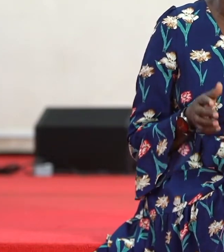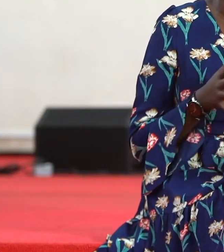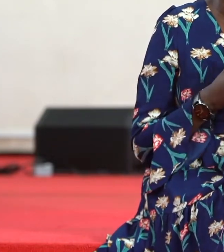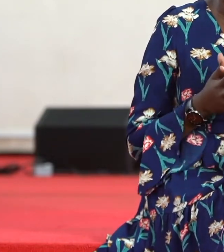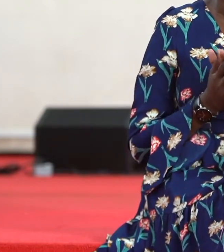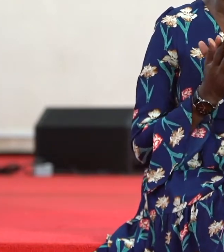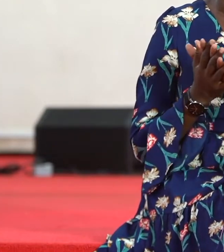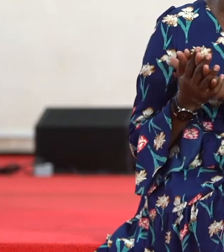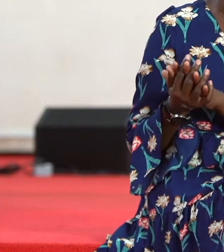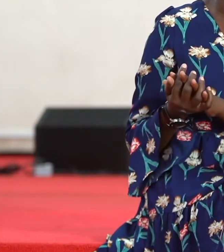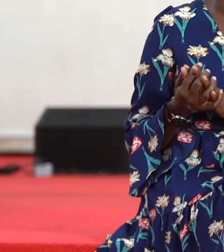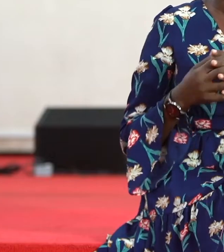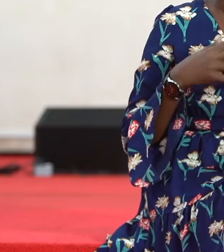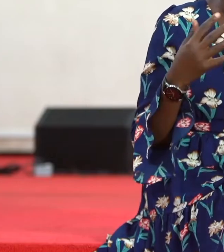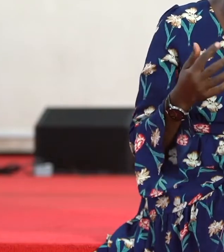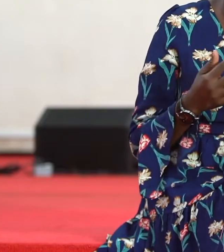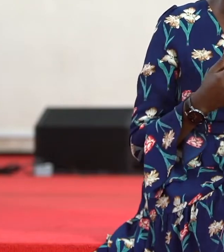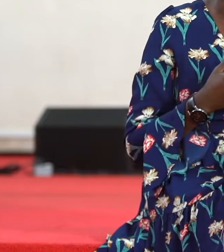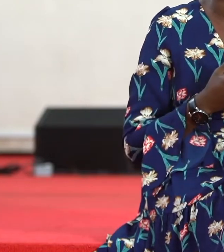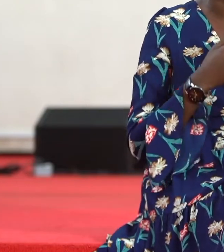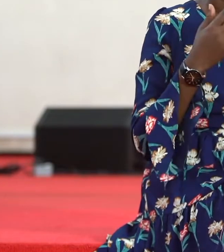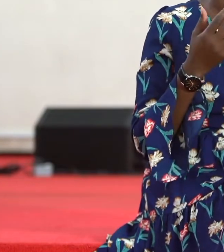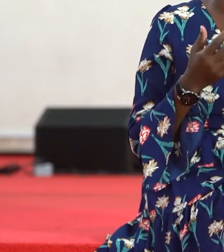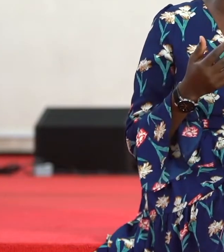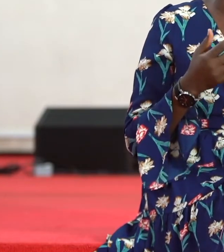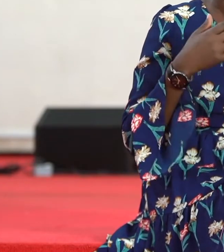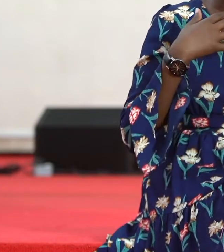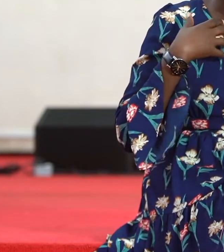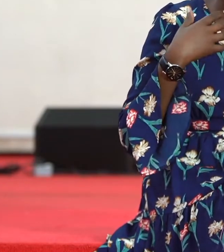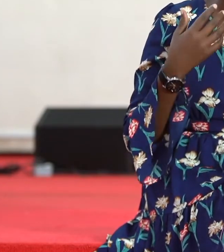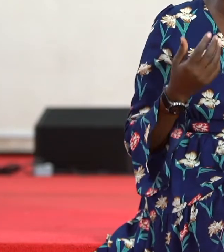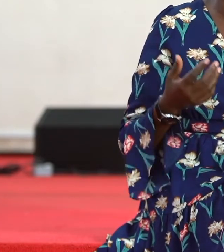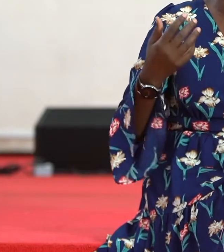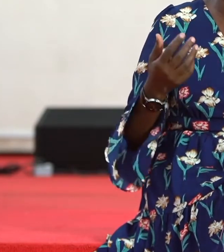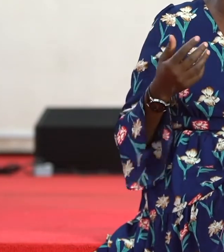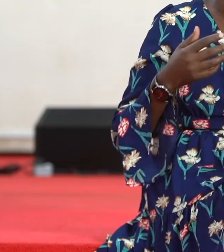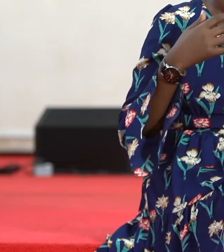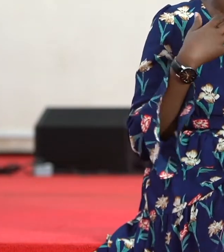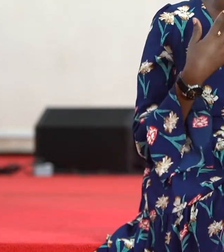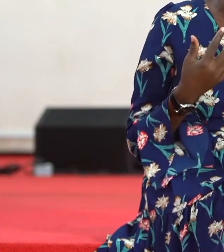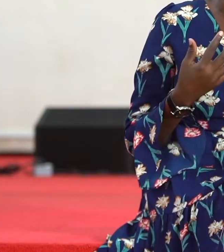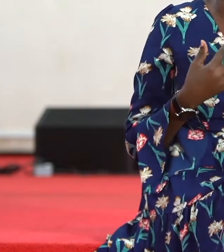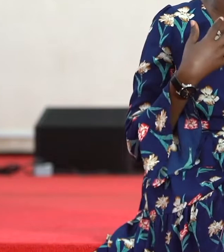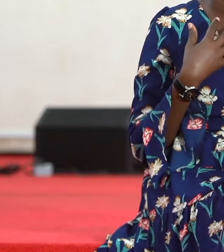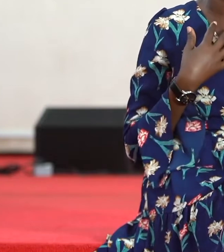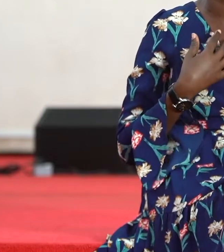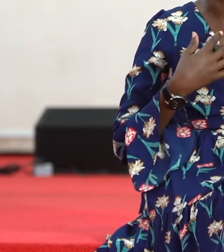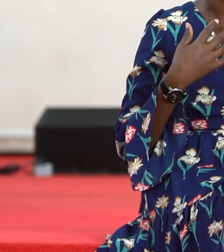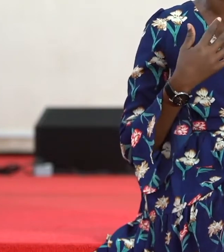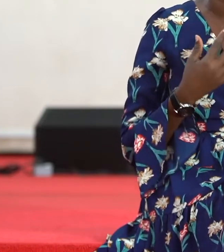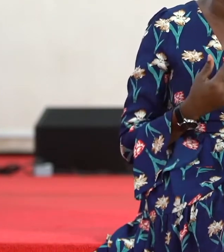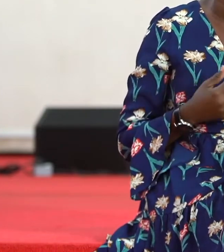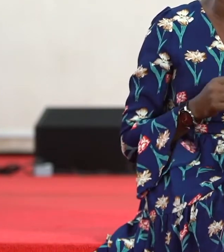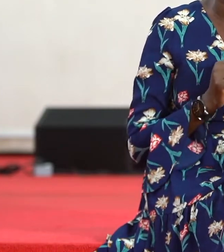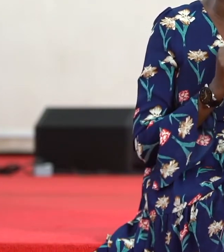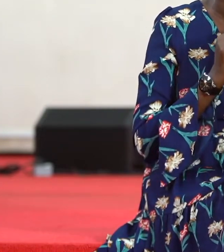can qualify for these gifts? How do I receive these gifts? If I want these gifts, the first thing that I need to do is